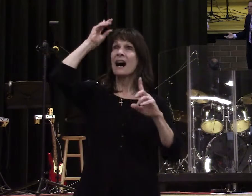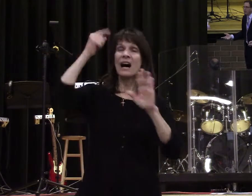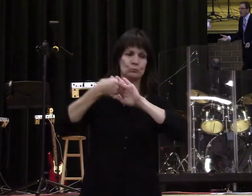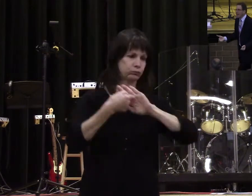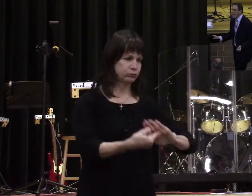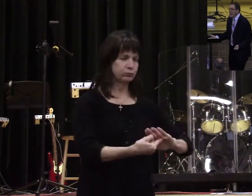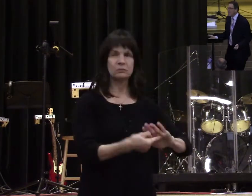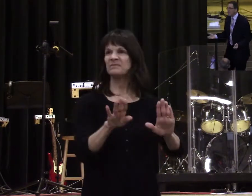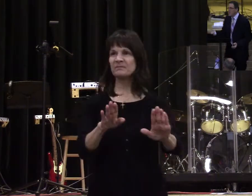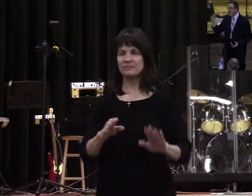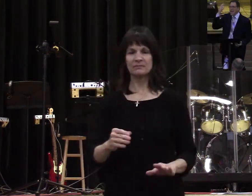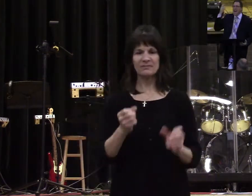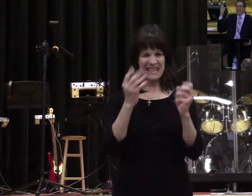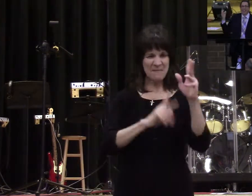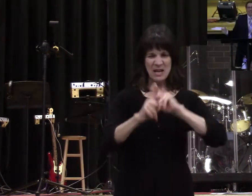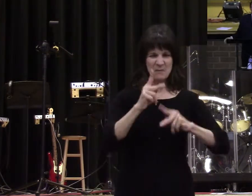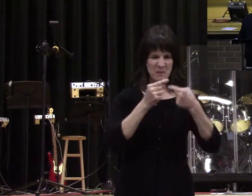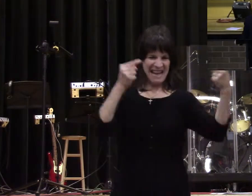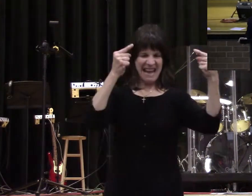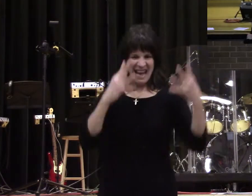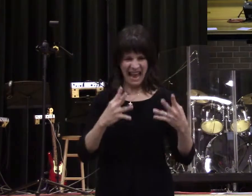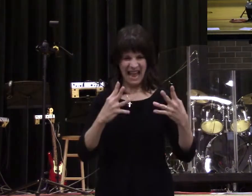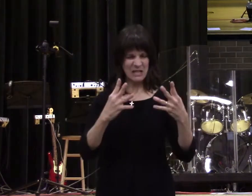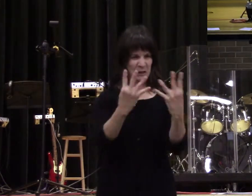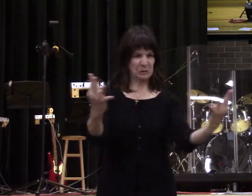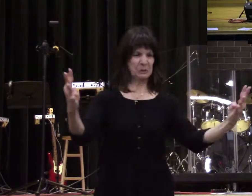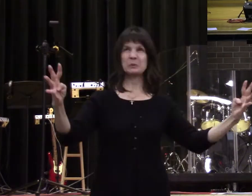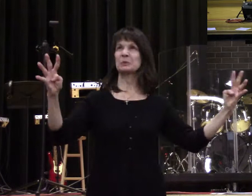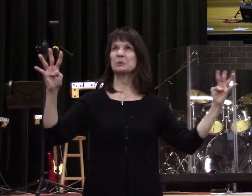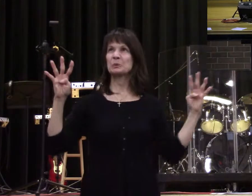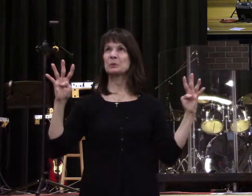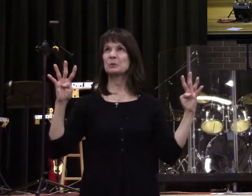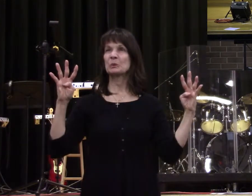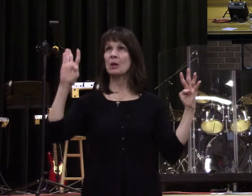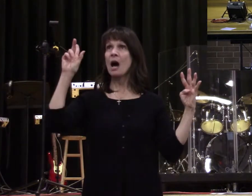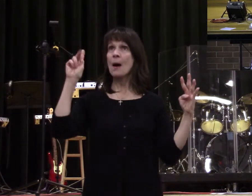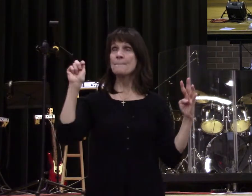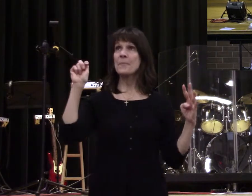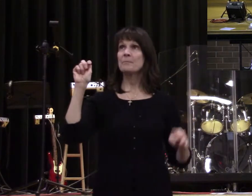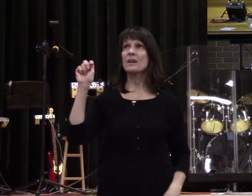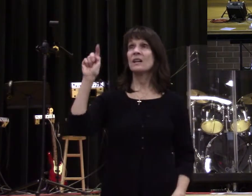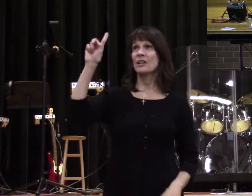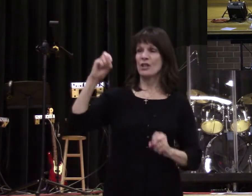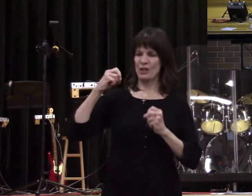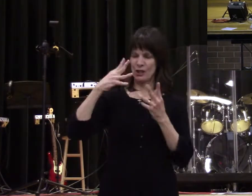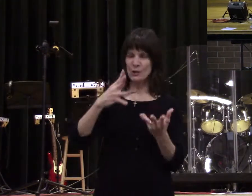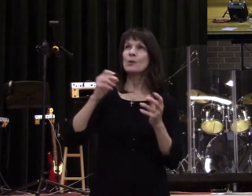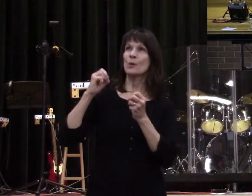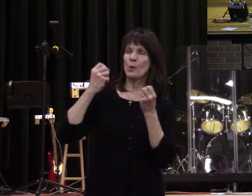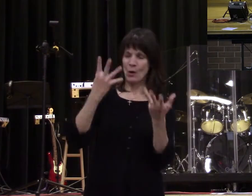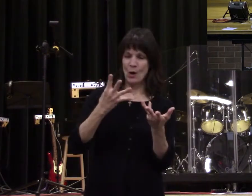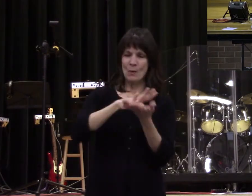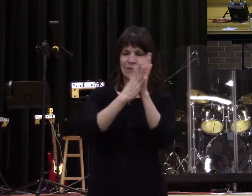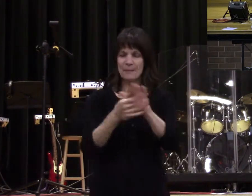the presence of my enemies. My head is anointed with your holy oil." Oh, hallelujah. Hallelujah.